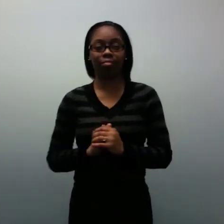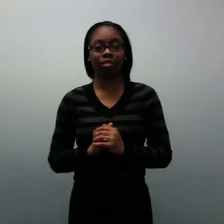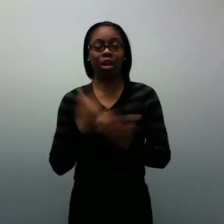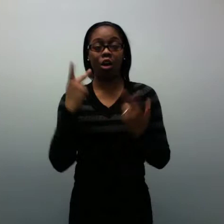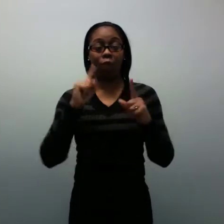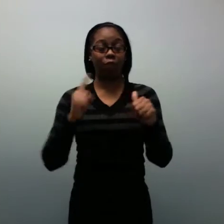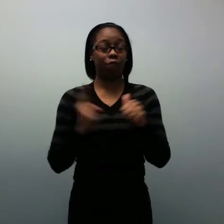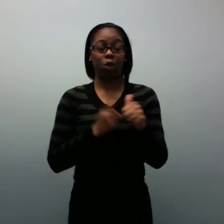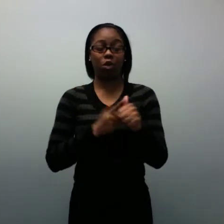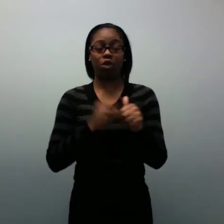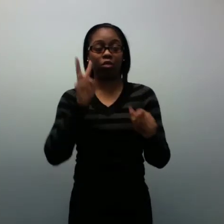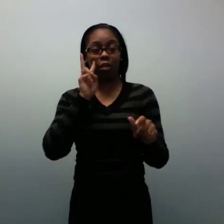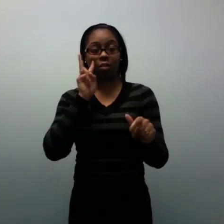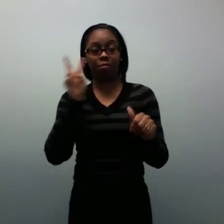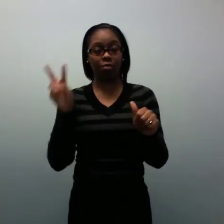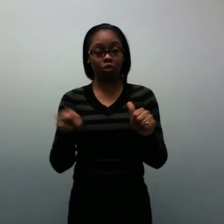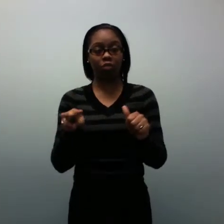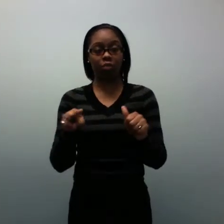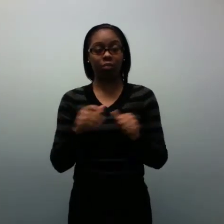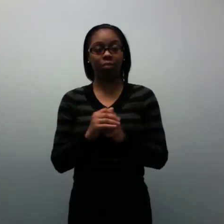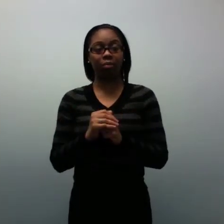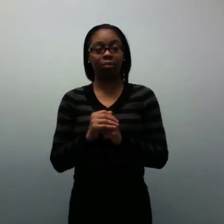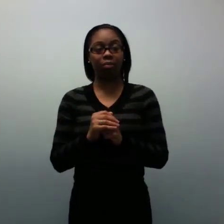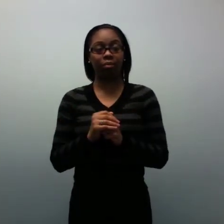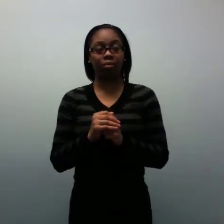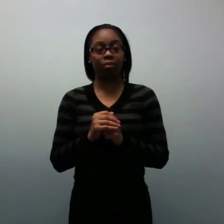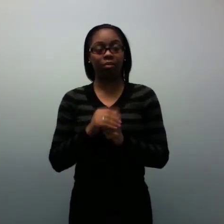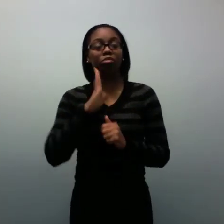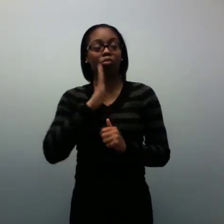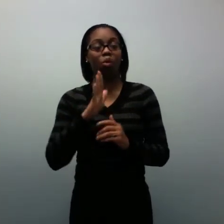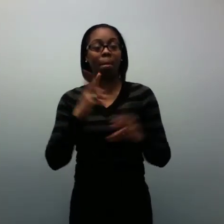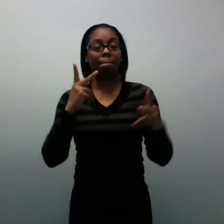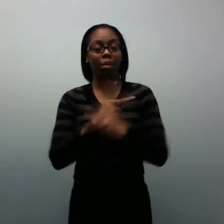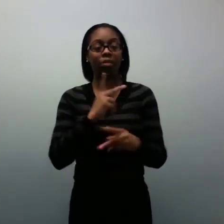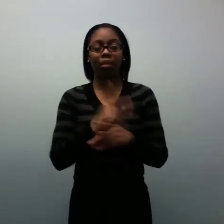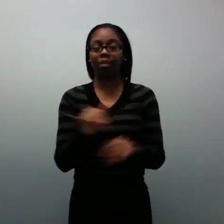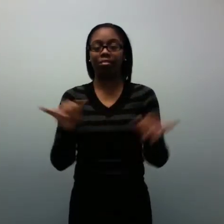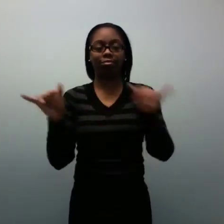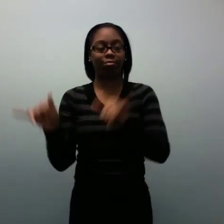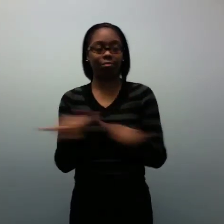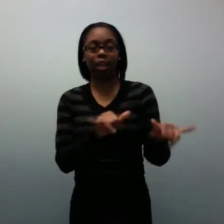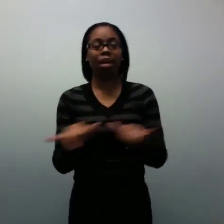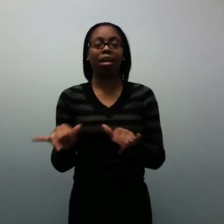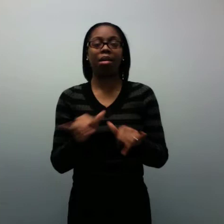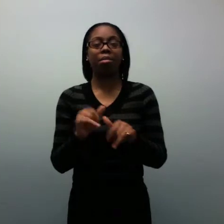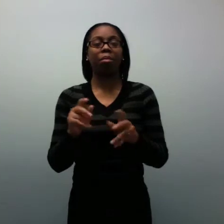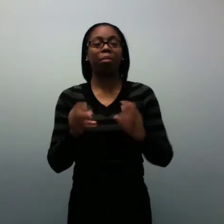see that we're going to multiply the same problem we just started with, 38 times